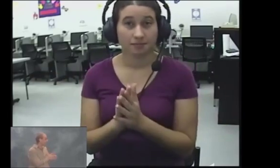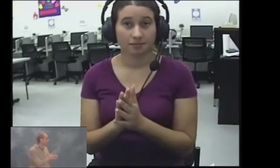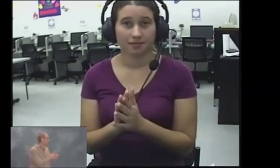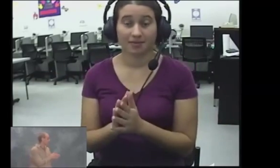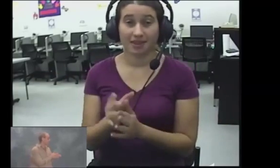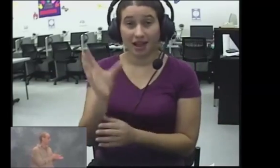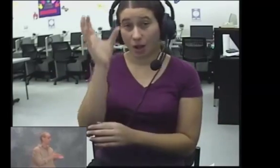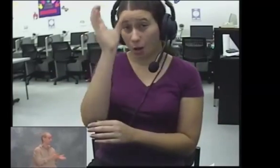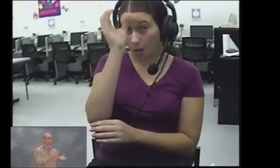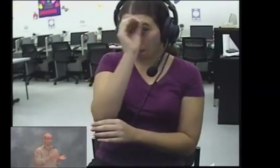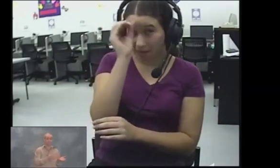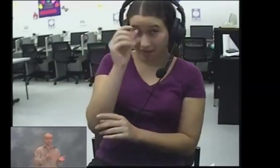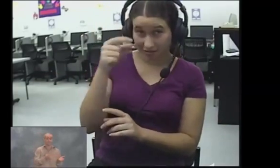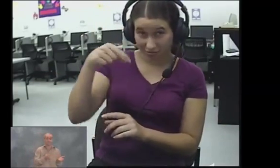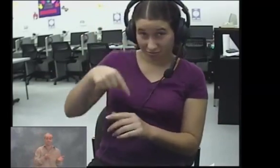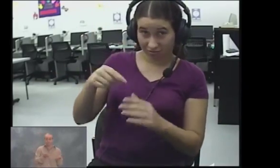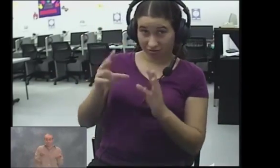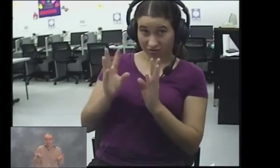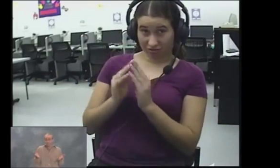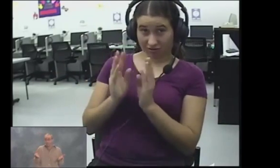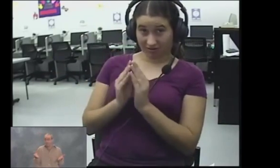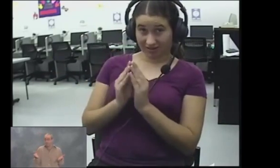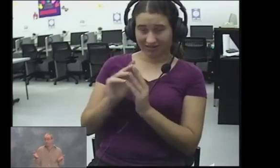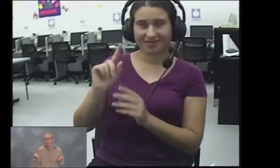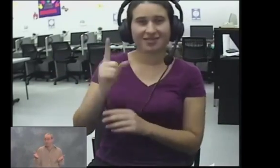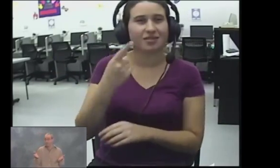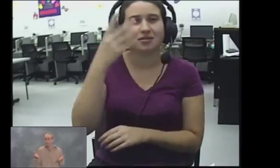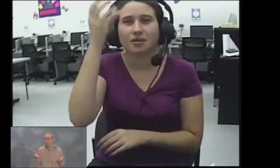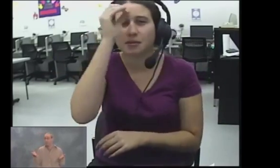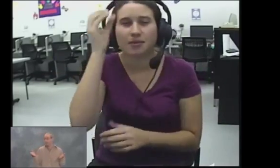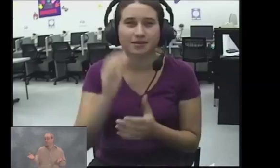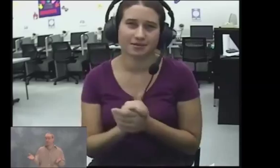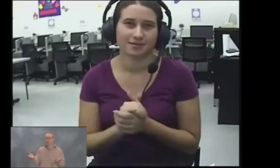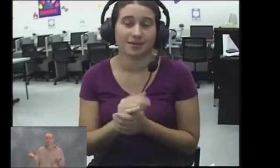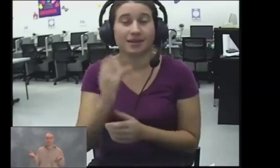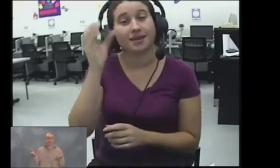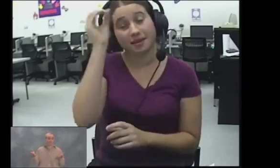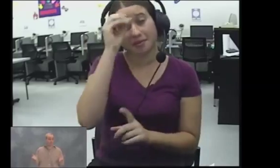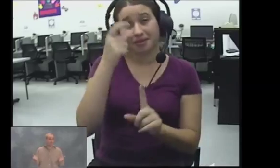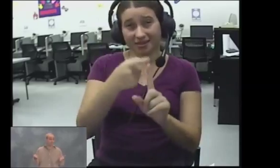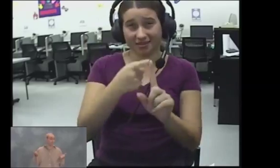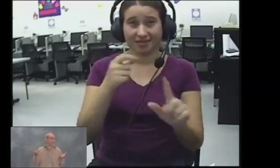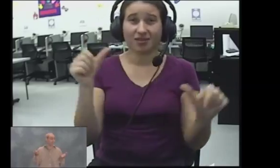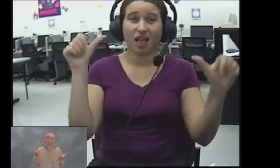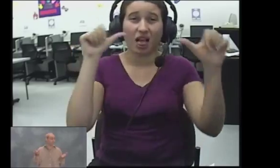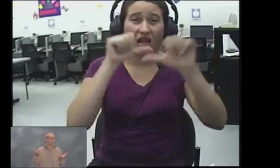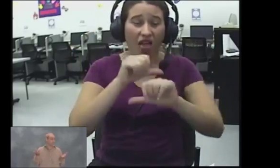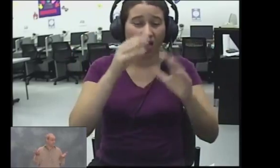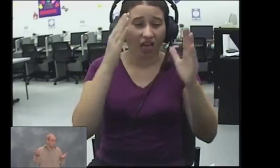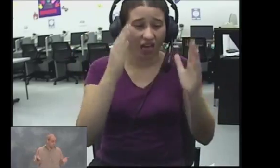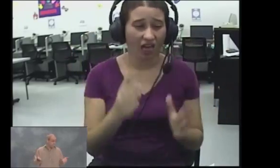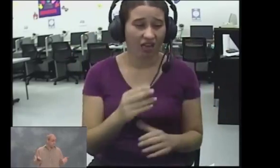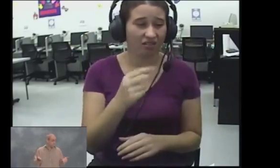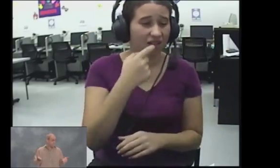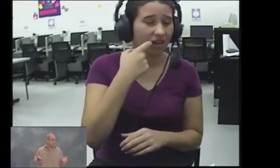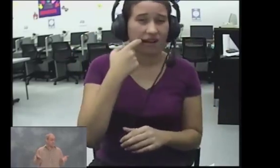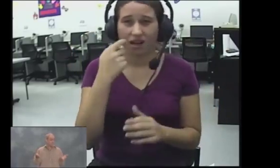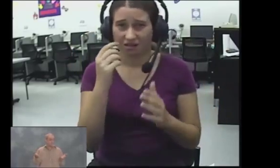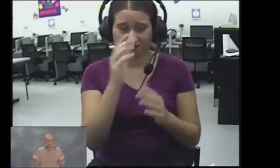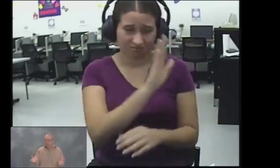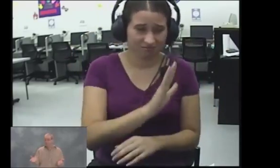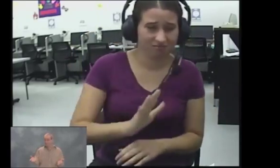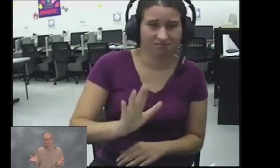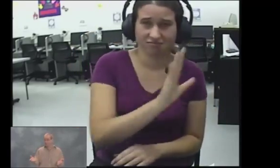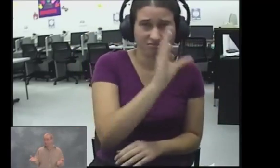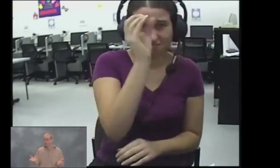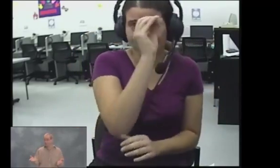about opinion in the 12-step rooms. They're opinions. Not only are they opinions, they're the opinions of drunks